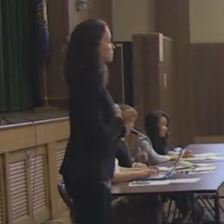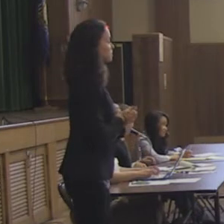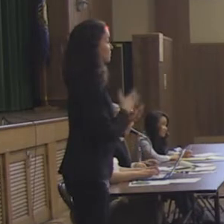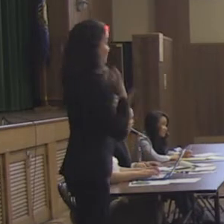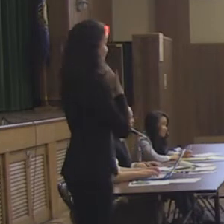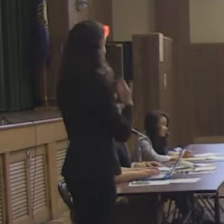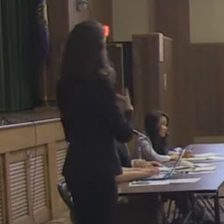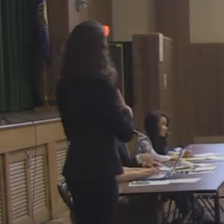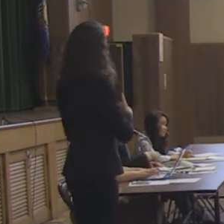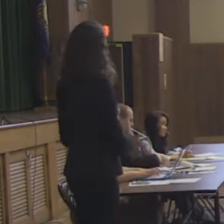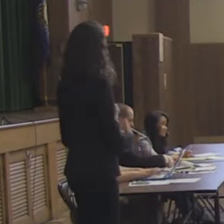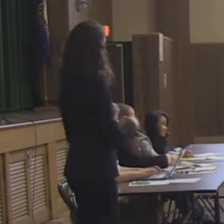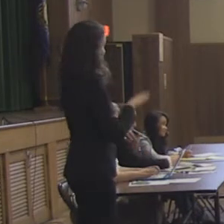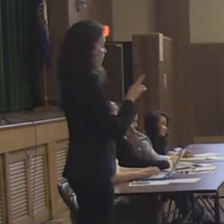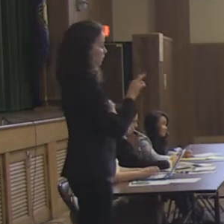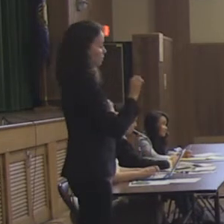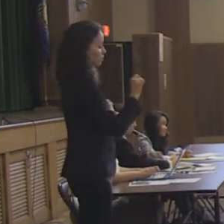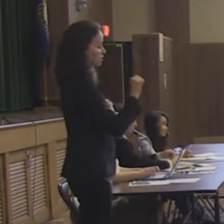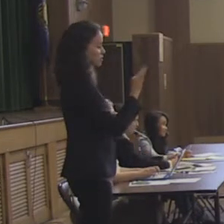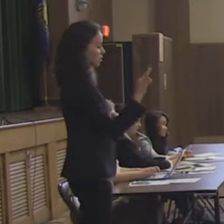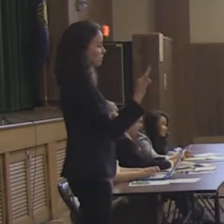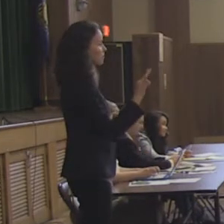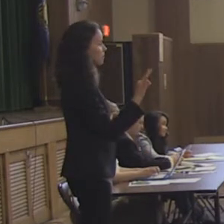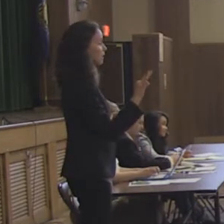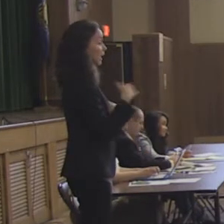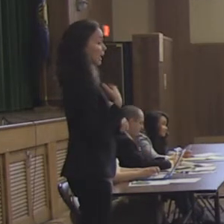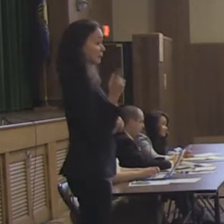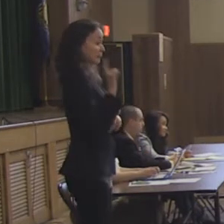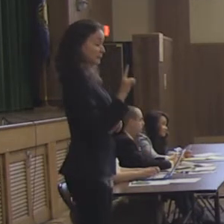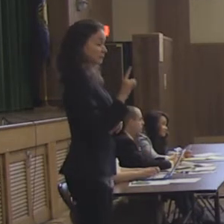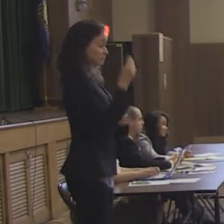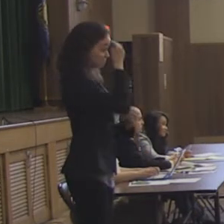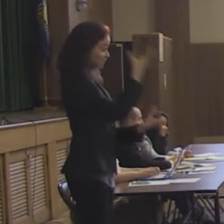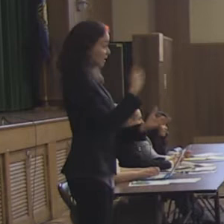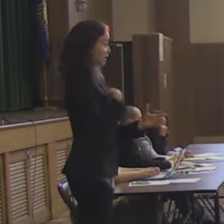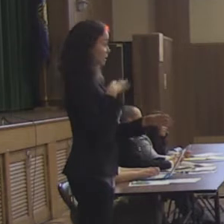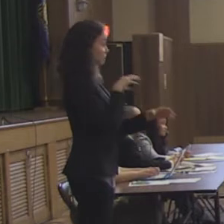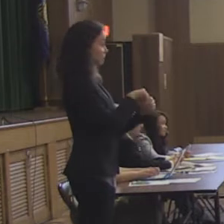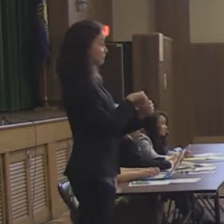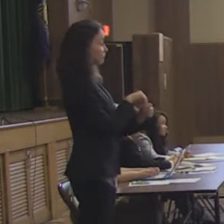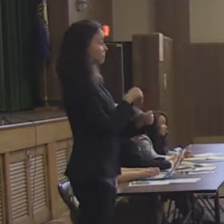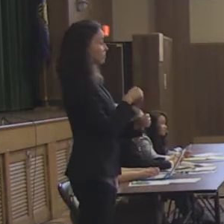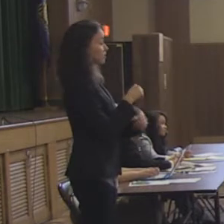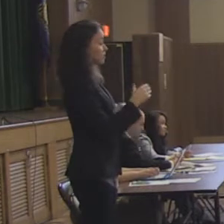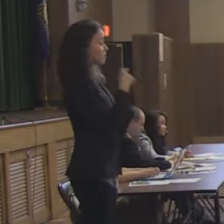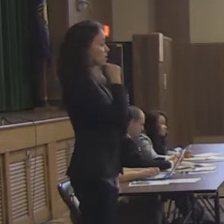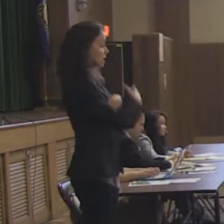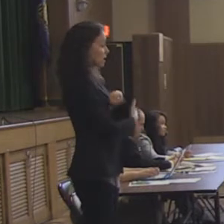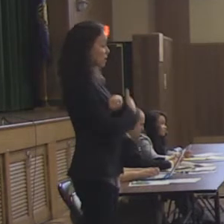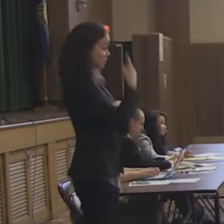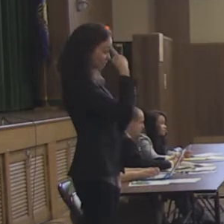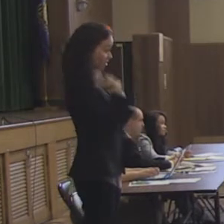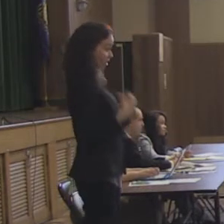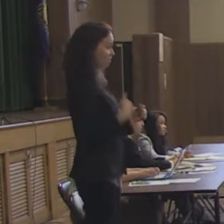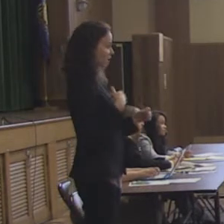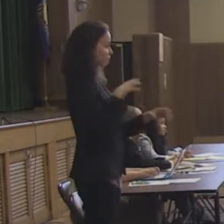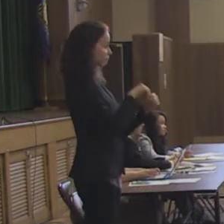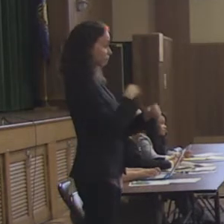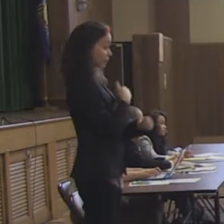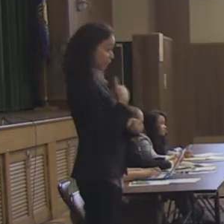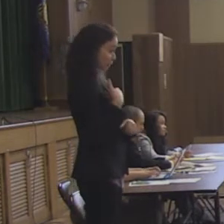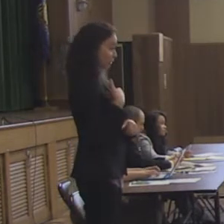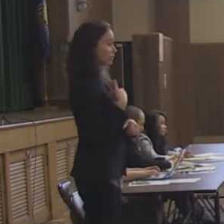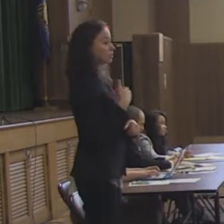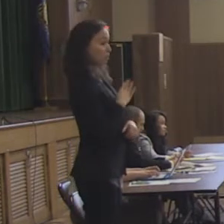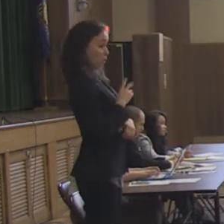Thank you, Representative Brostoff. I'm just here to mention that I'm a member of the Milwaukee County Mental Health Board, and actually on a leave right now, and my colleagues,